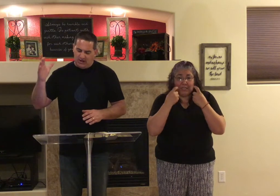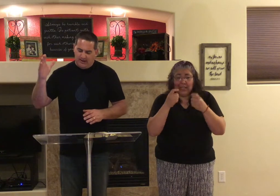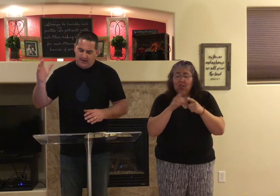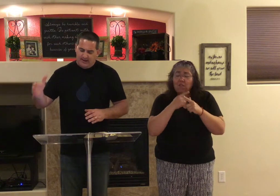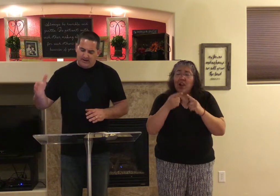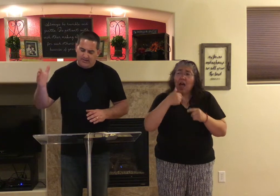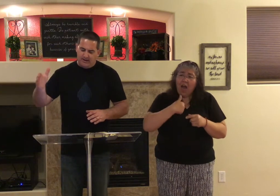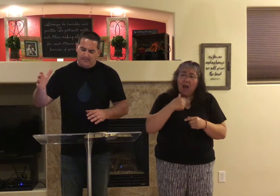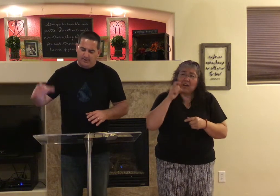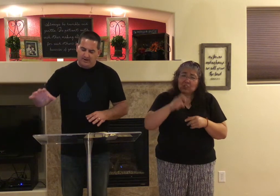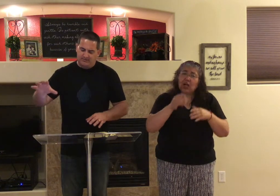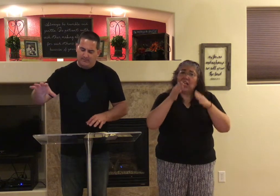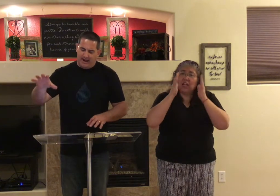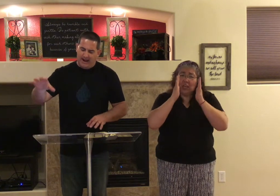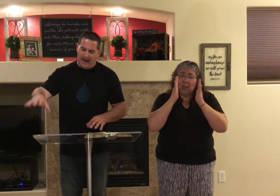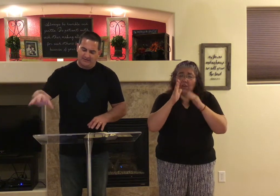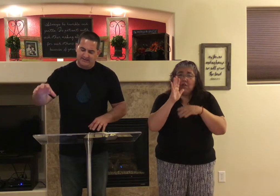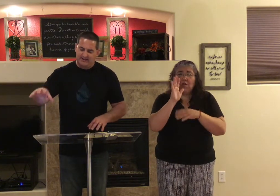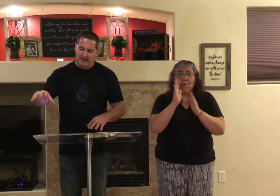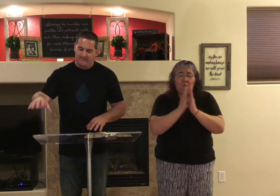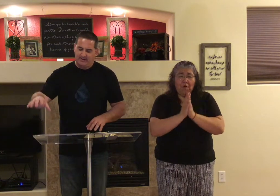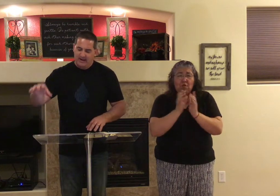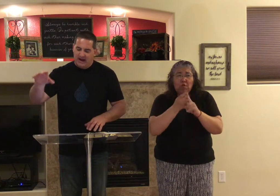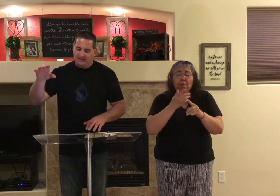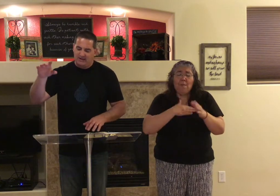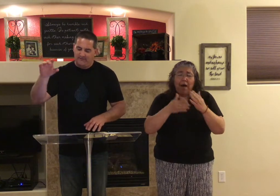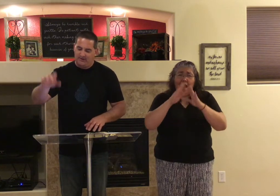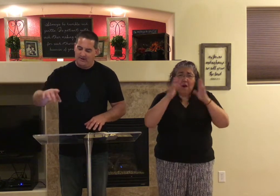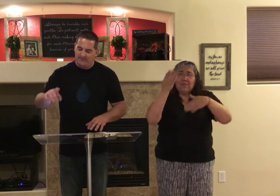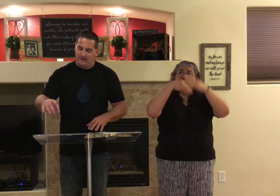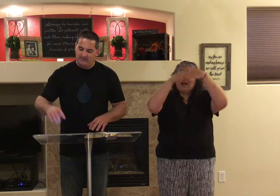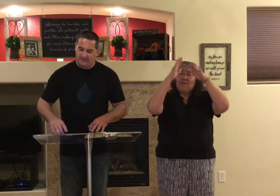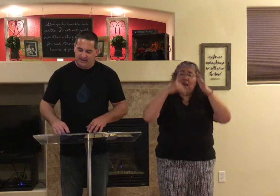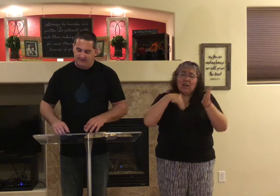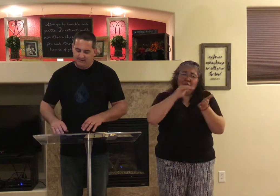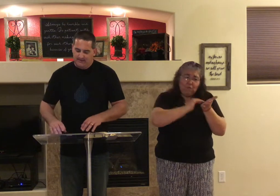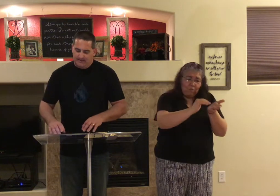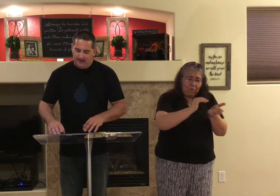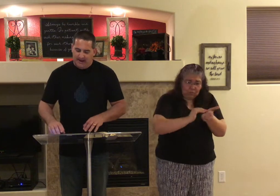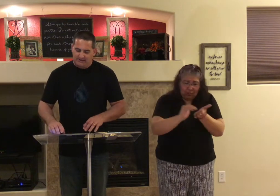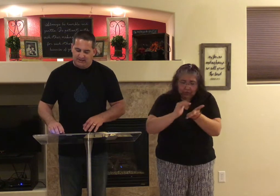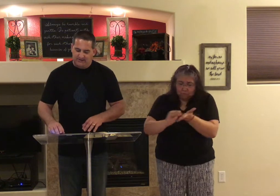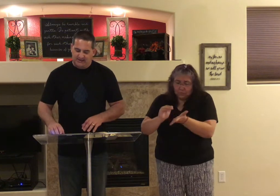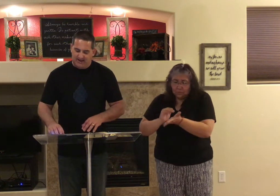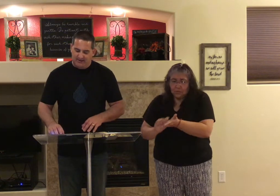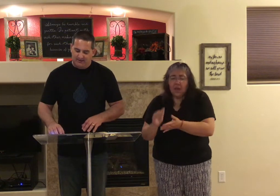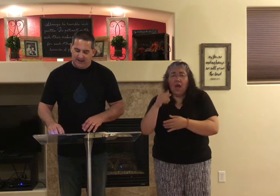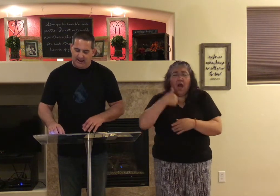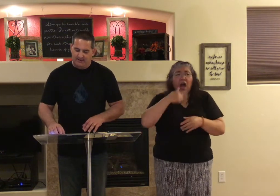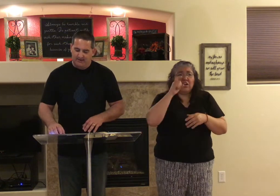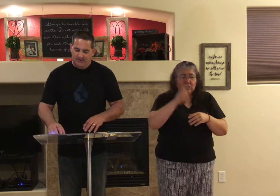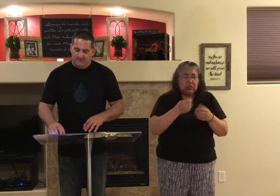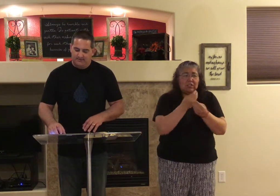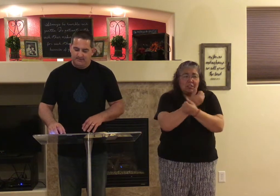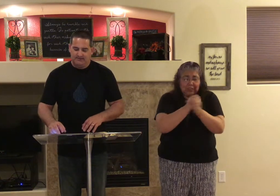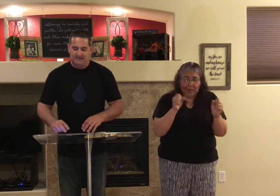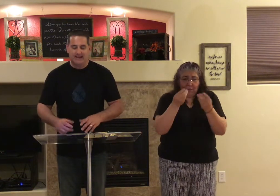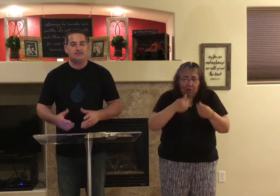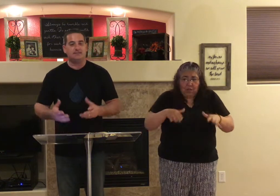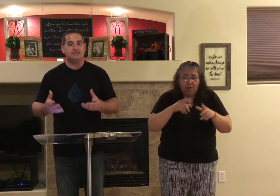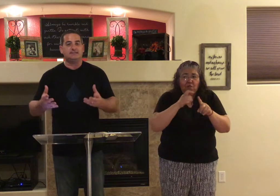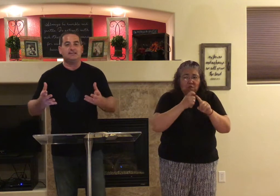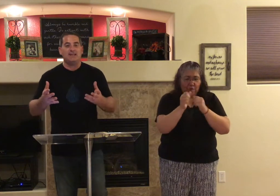I shall hear their prayers from my house in heaven. I shall forgive their sins, and I shall save their land from